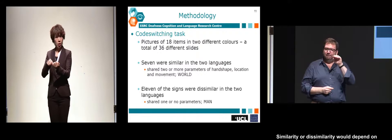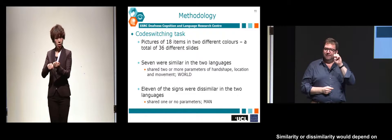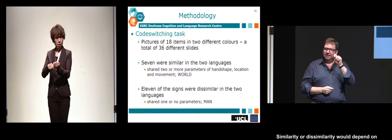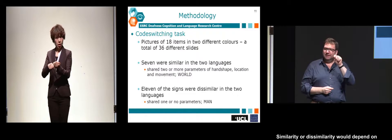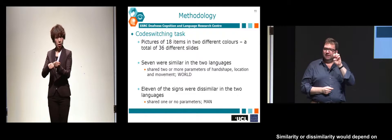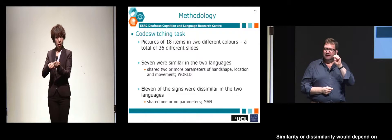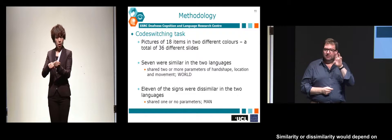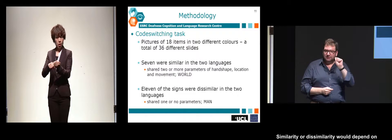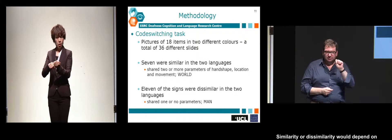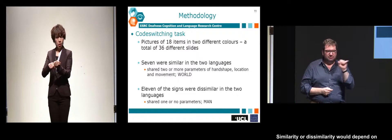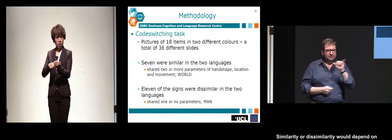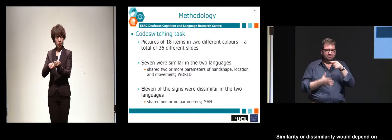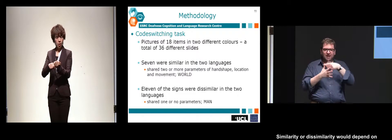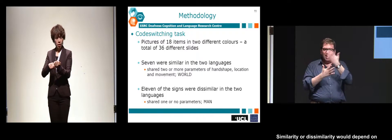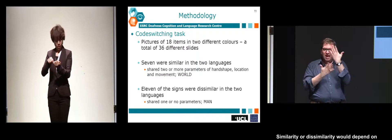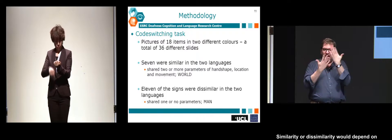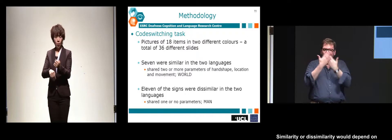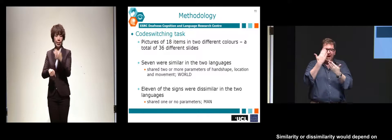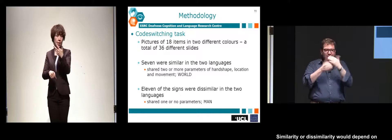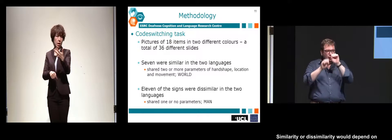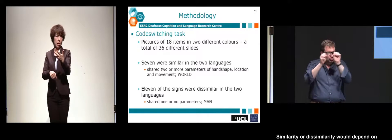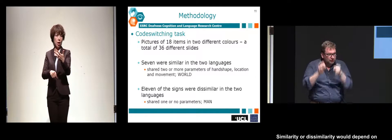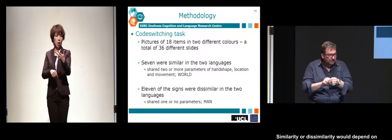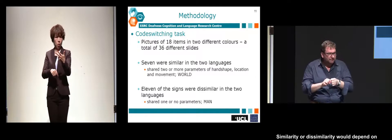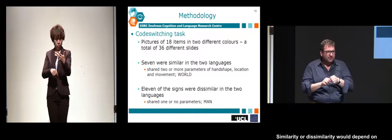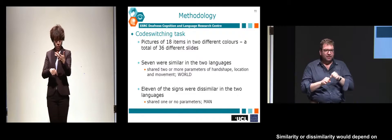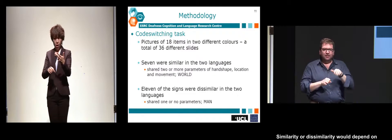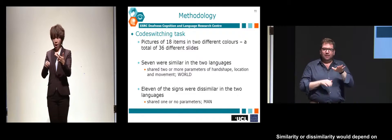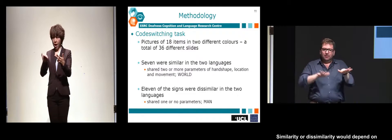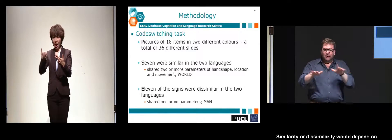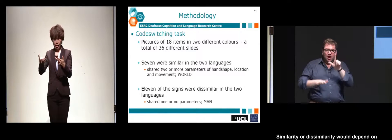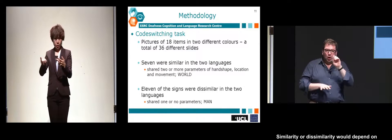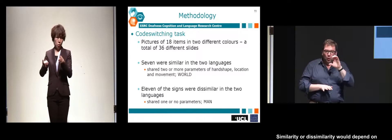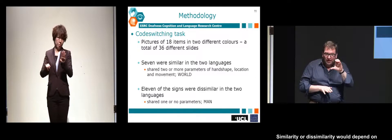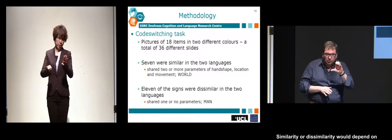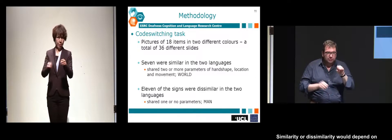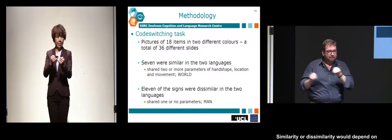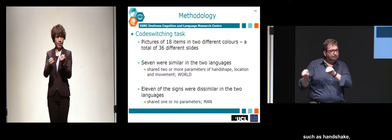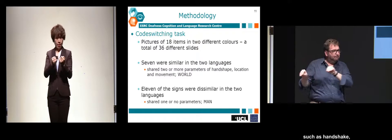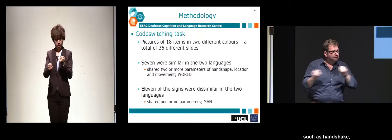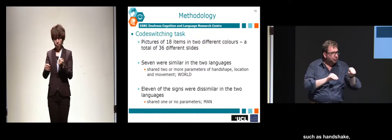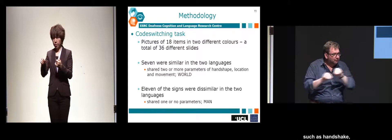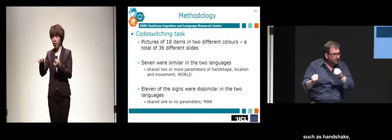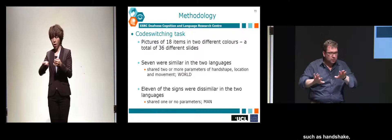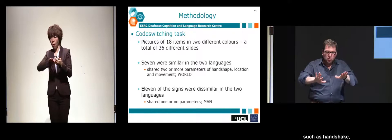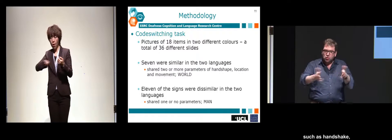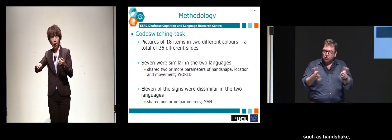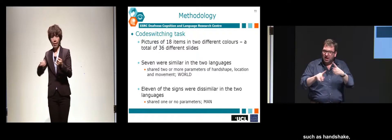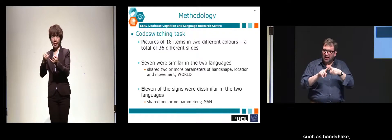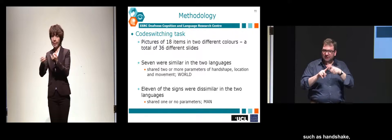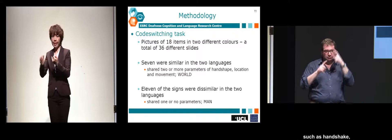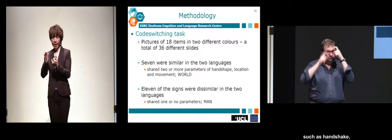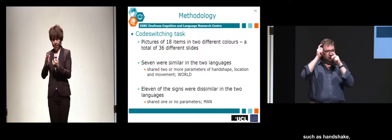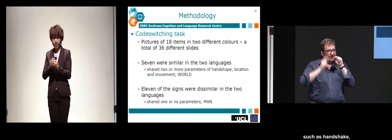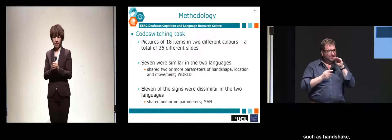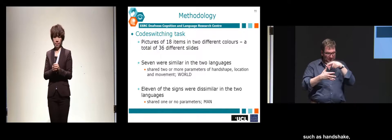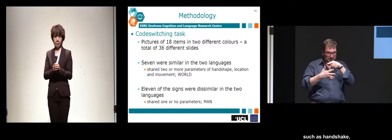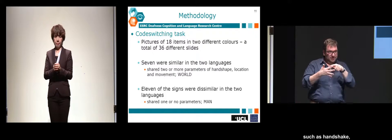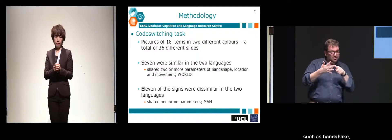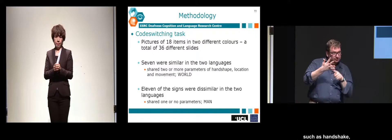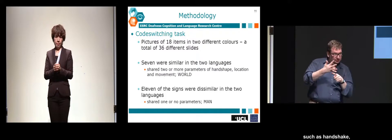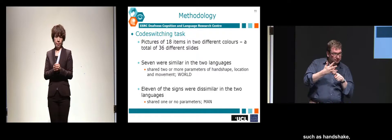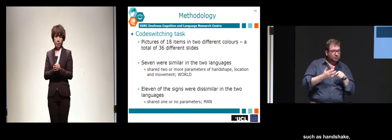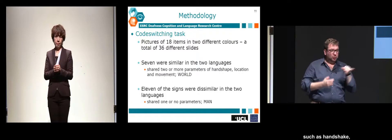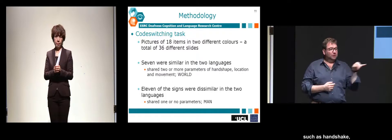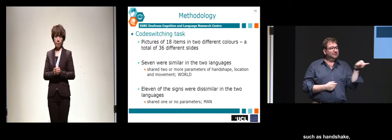Similarity or dissimilarity would depend on the number of parameters the signs shared, such as hand shape, location, and